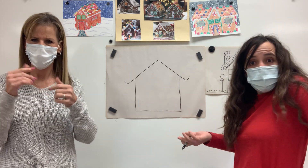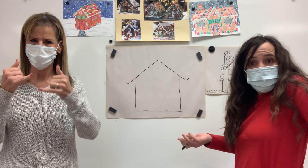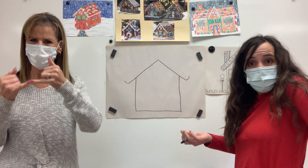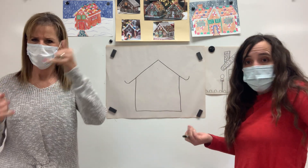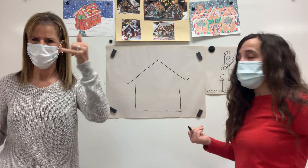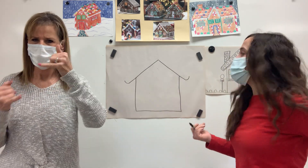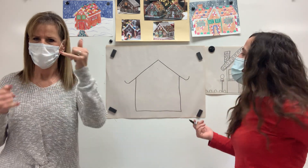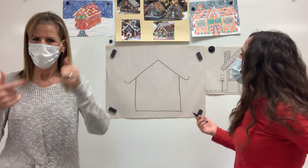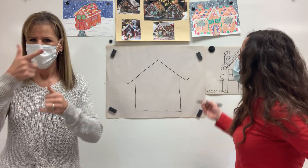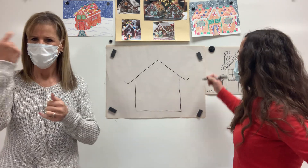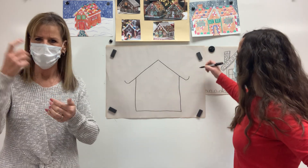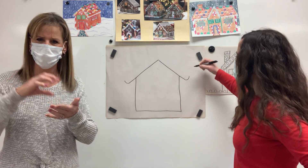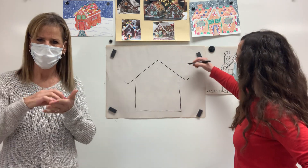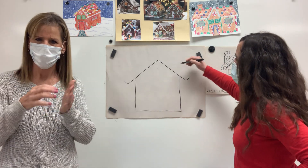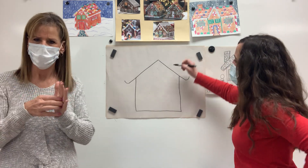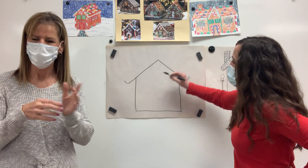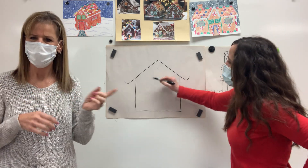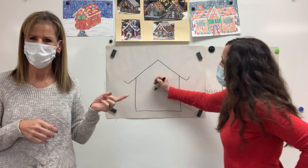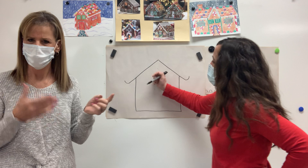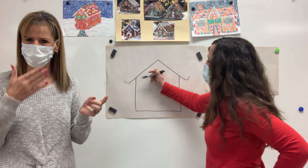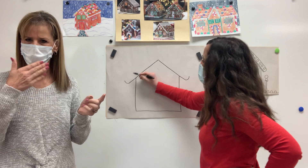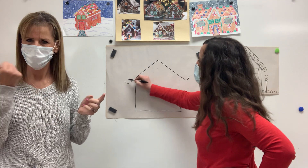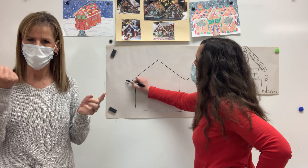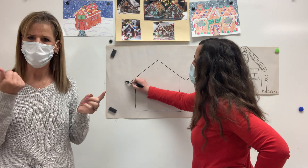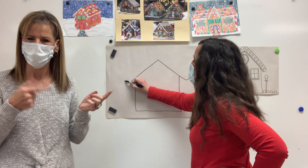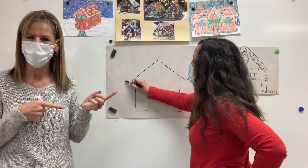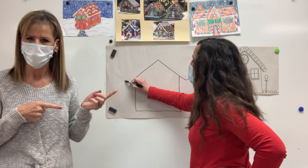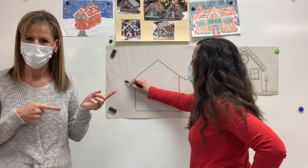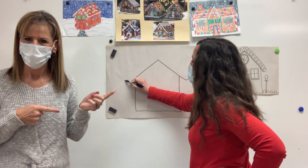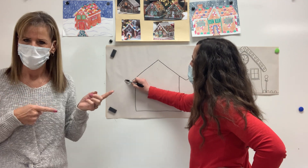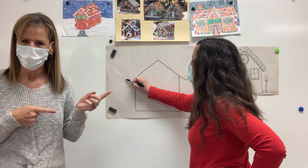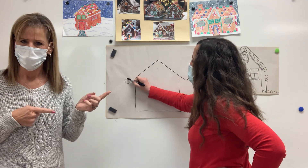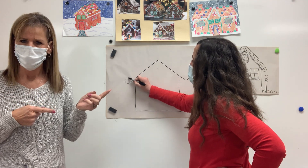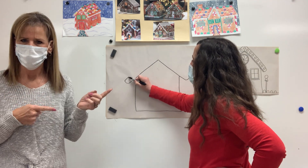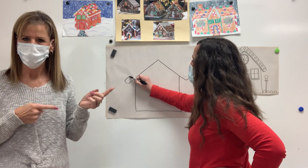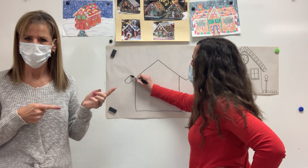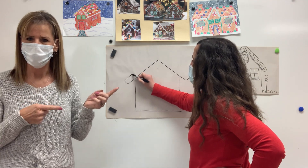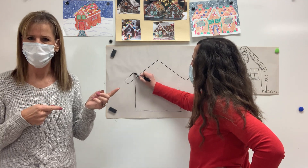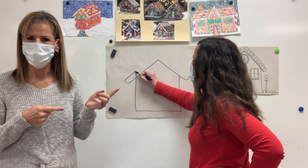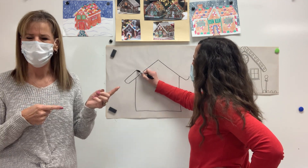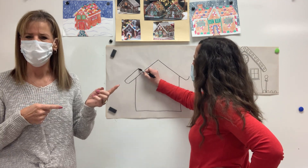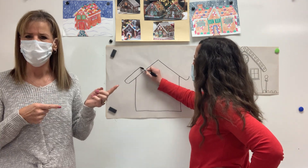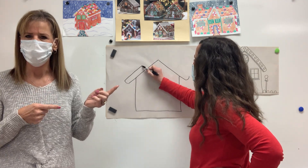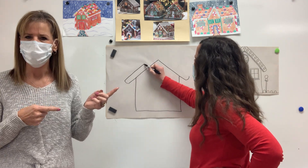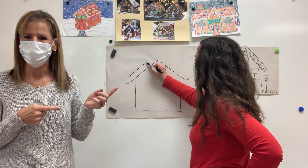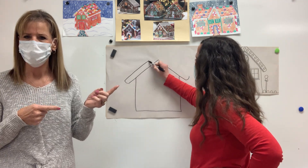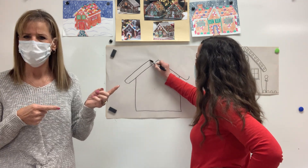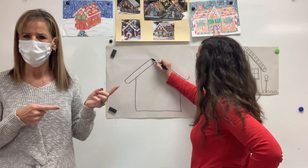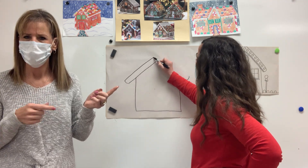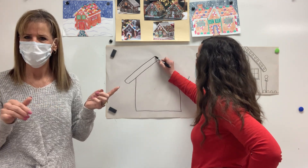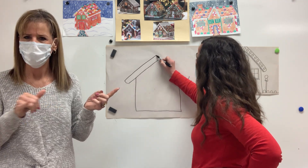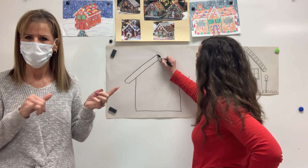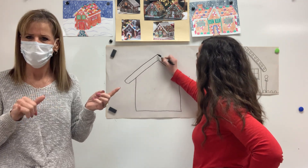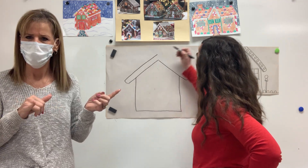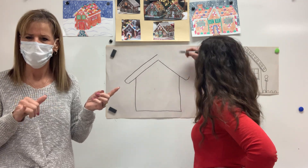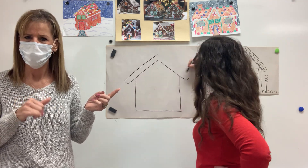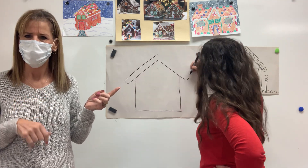it's cookies. So just do your best, make a curve line. And then we're going to slant it up, same thing.